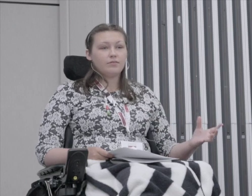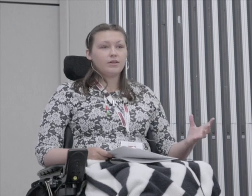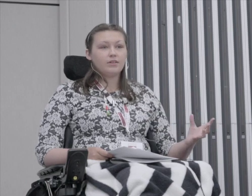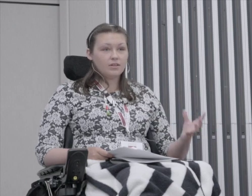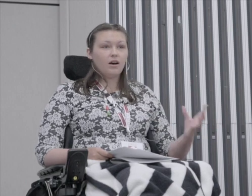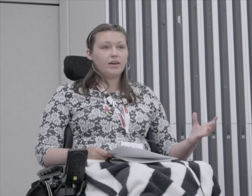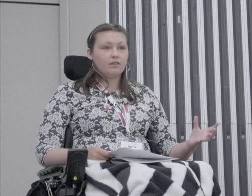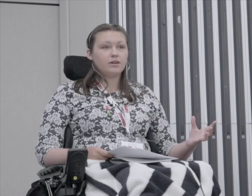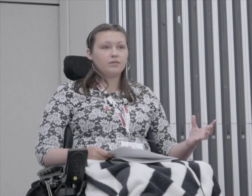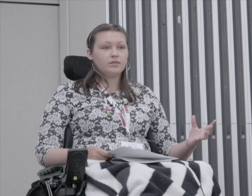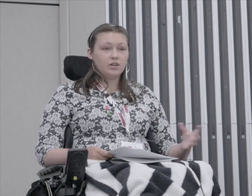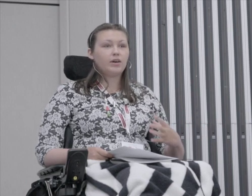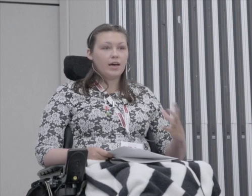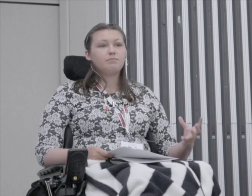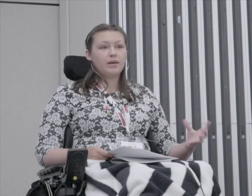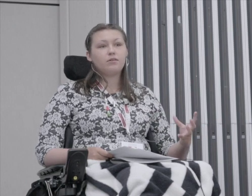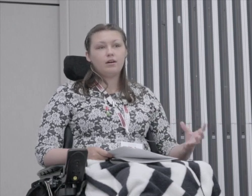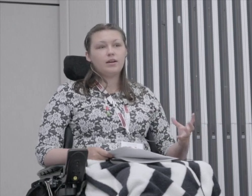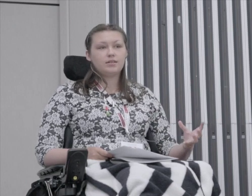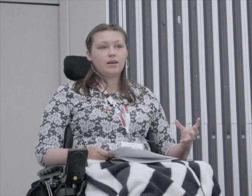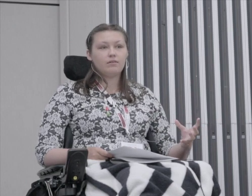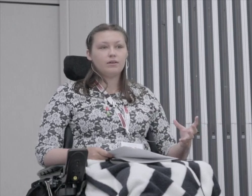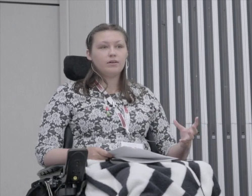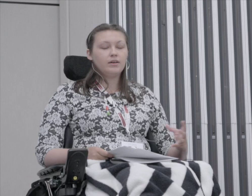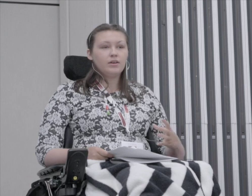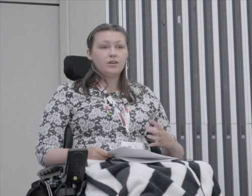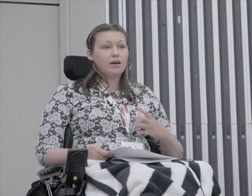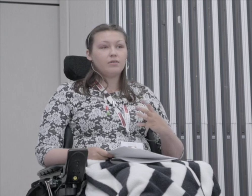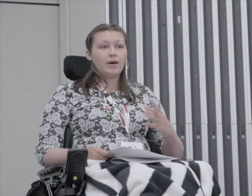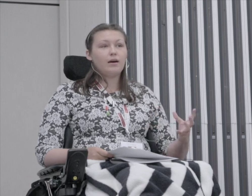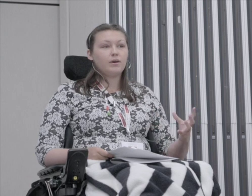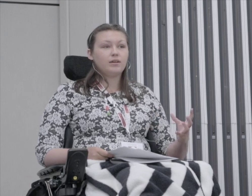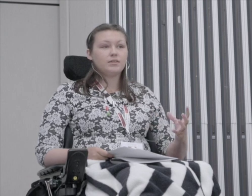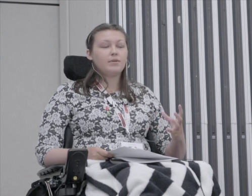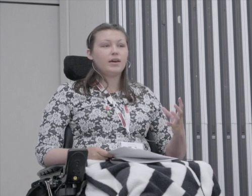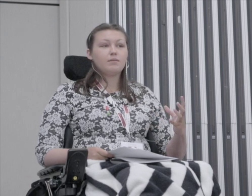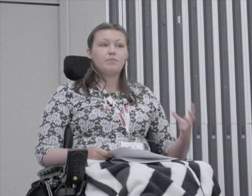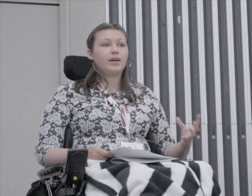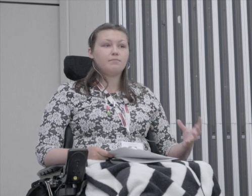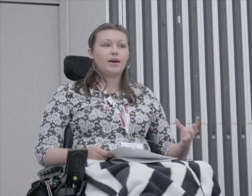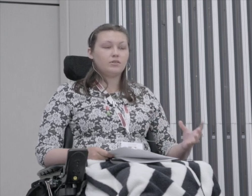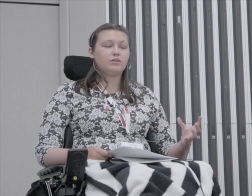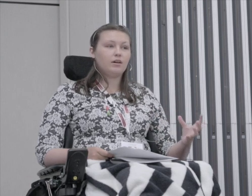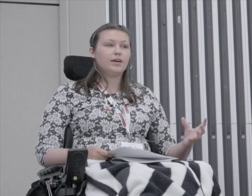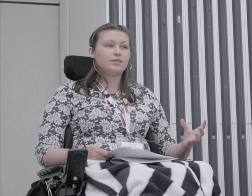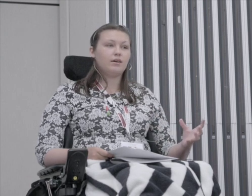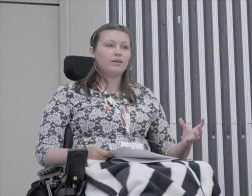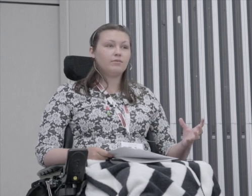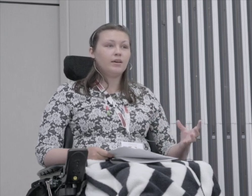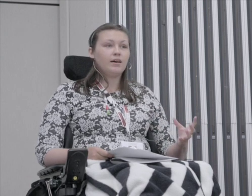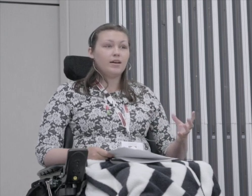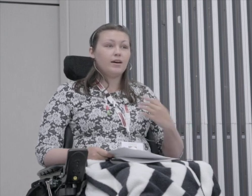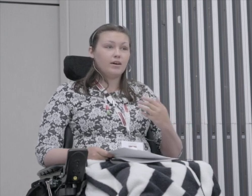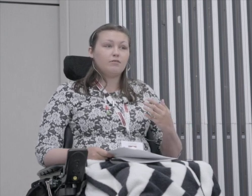are advocates are heroes, and you can be your client's hero. You have the power to make a big impact on your client's